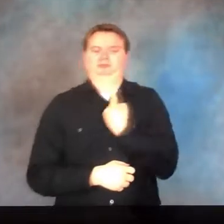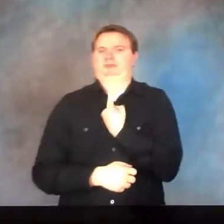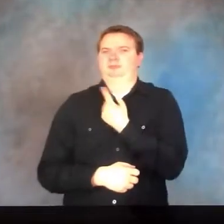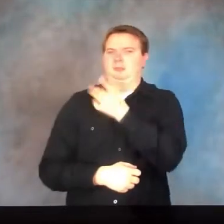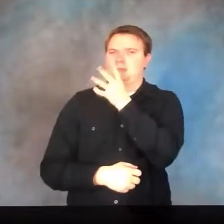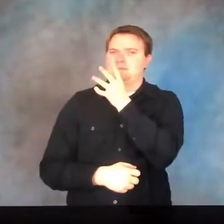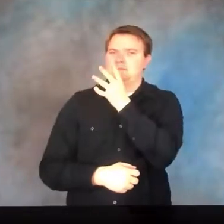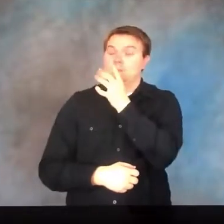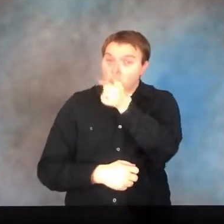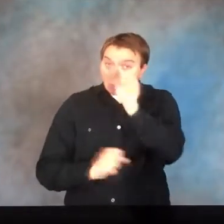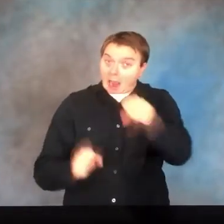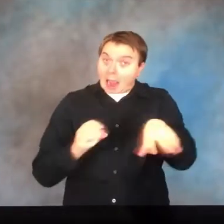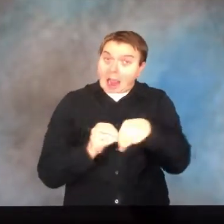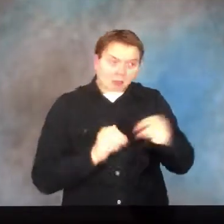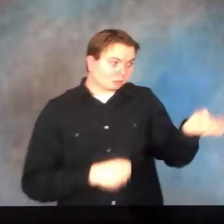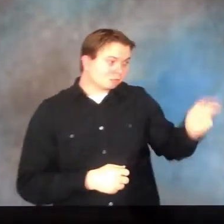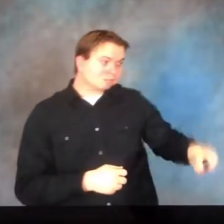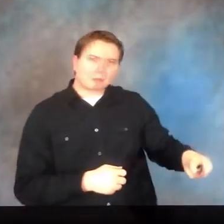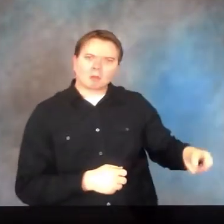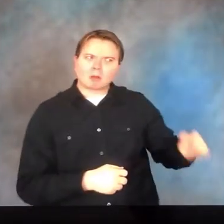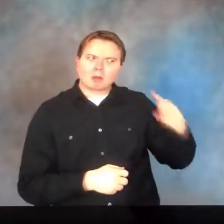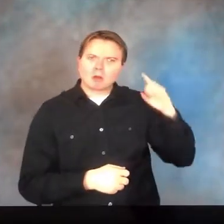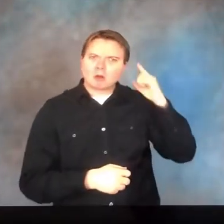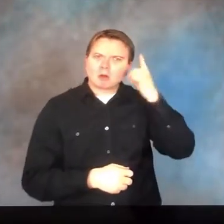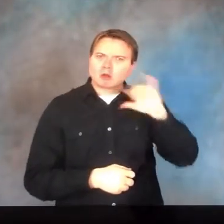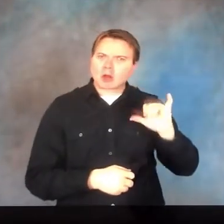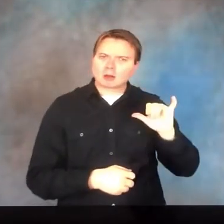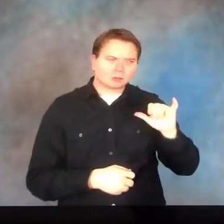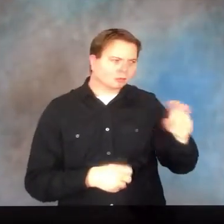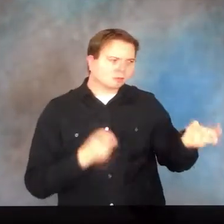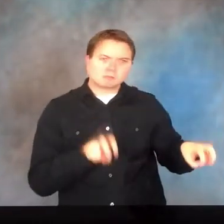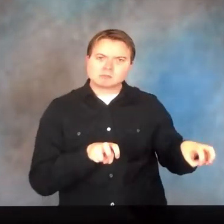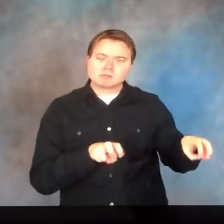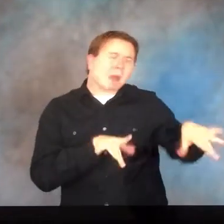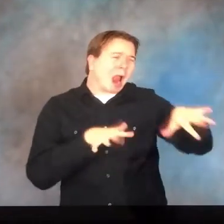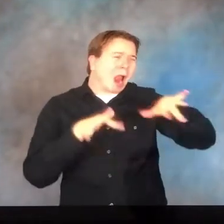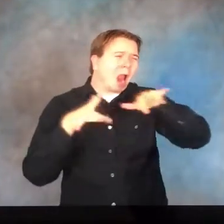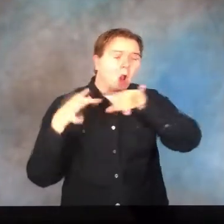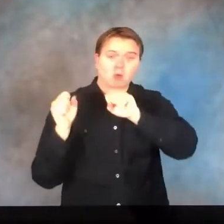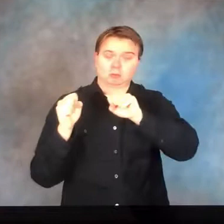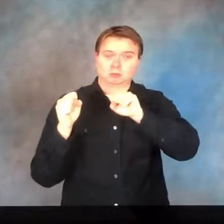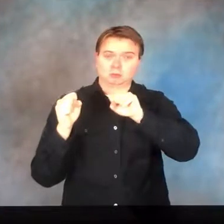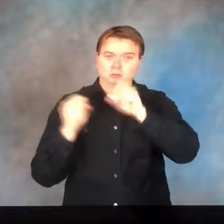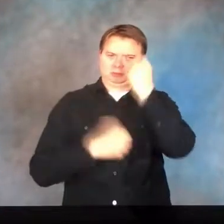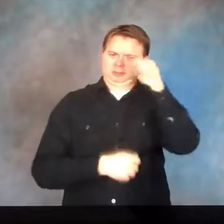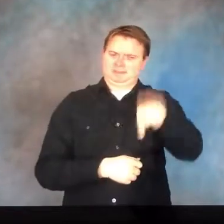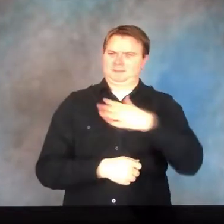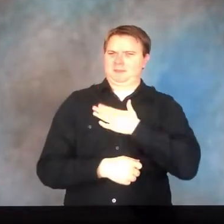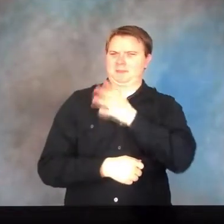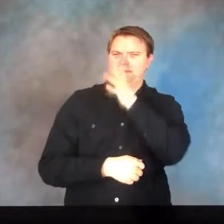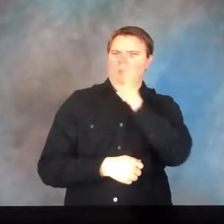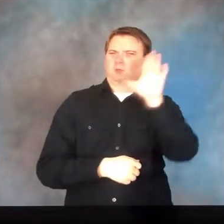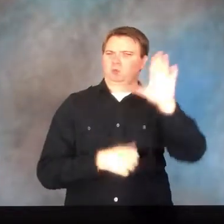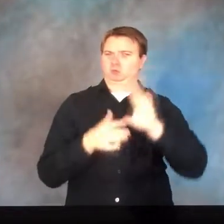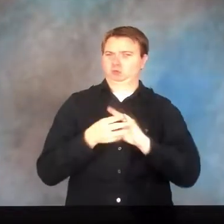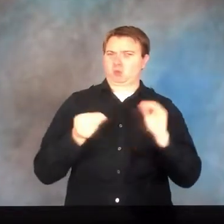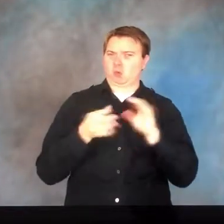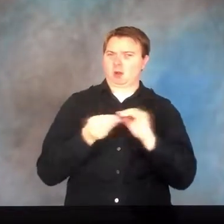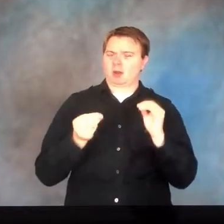And she was the only passenger in the car. But what if you were to add a second passenger? What would that look like? But again,